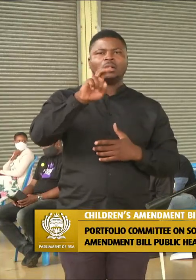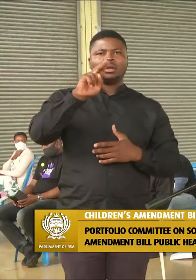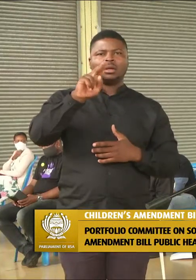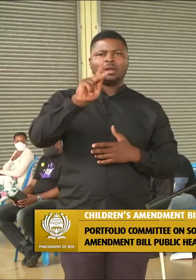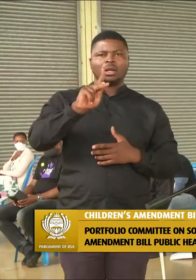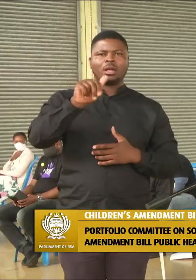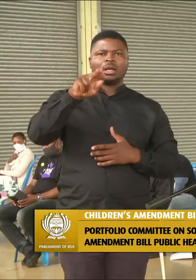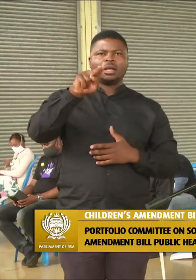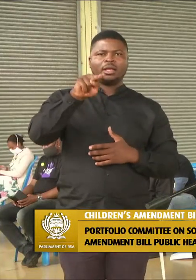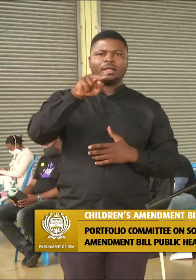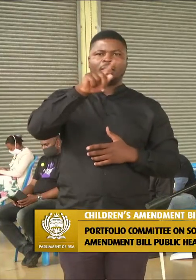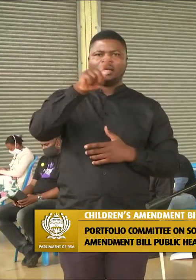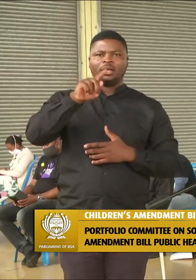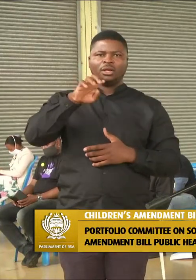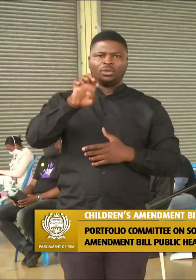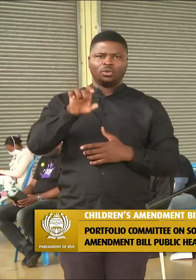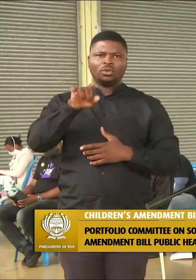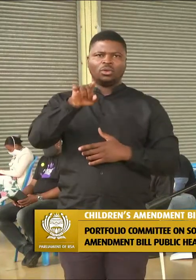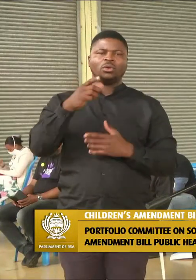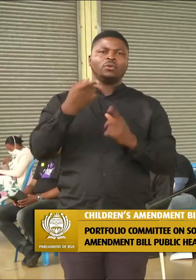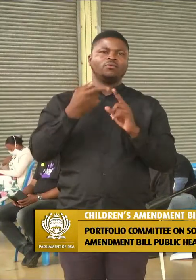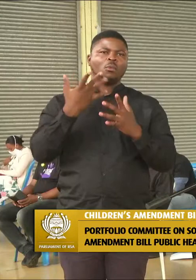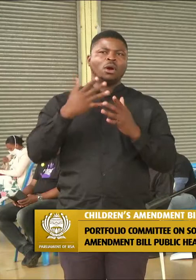Educare Center in Lamontville.